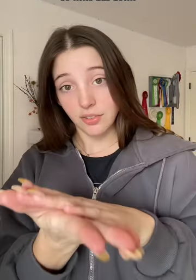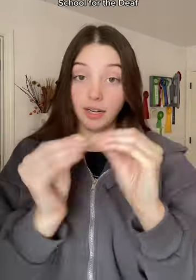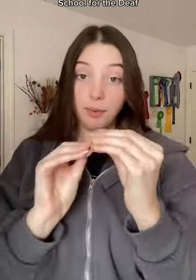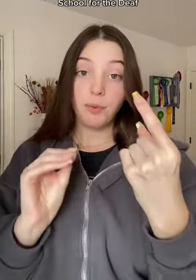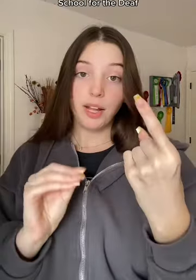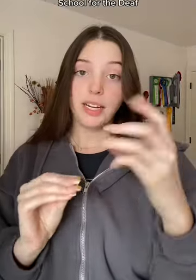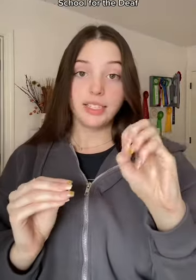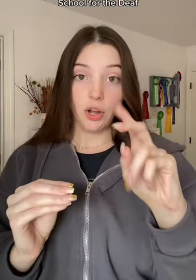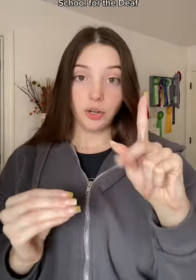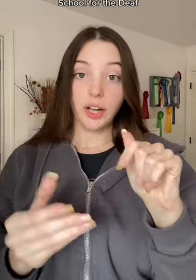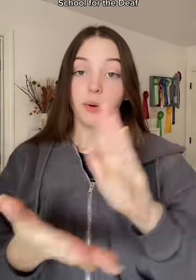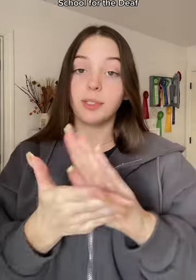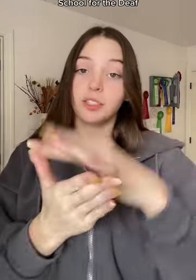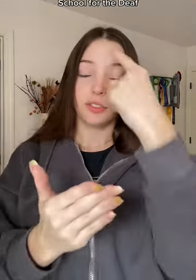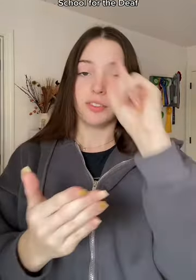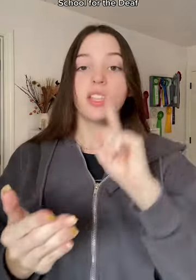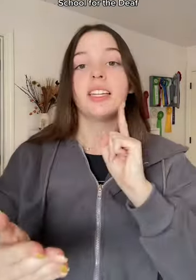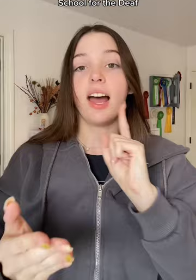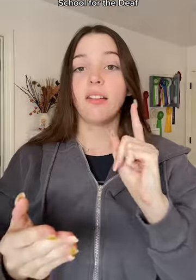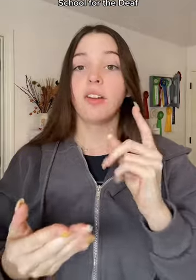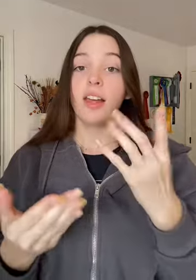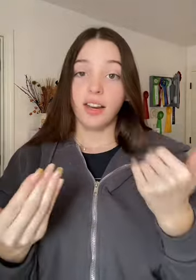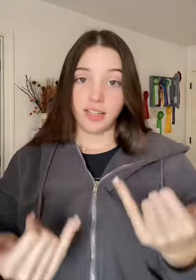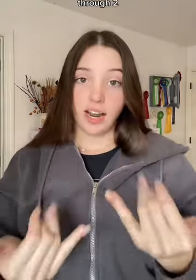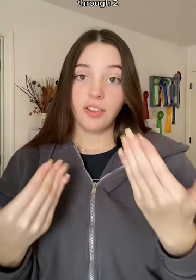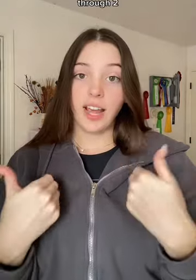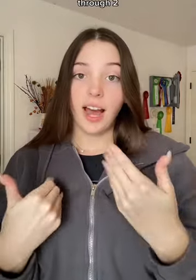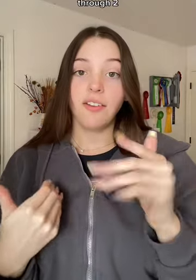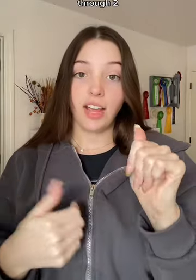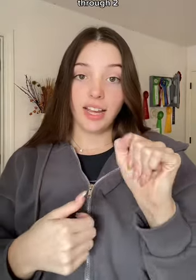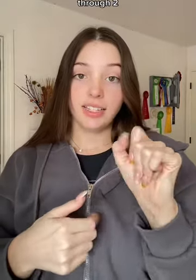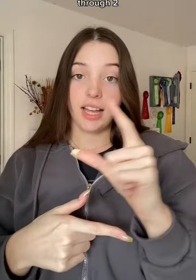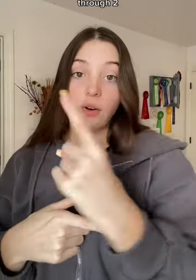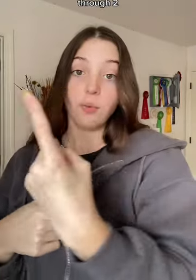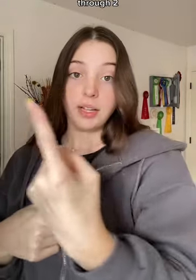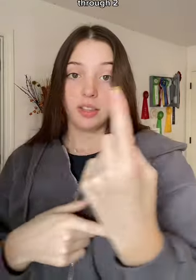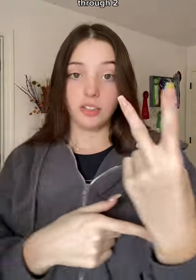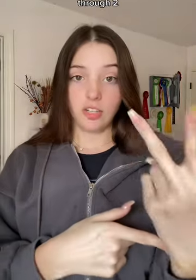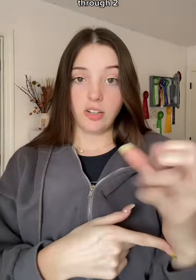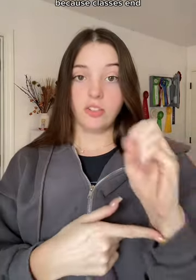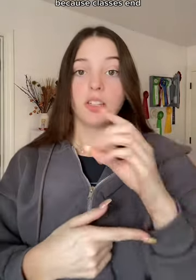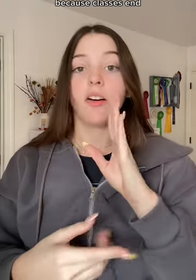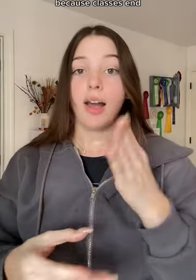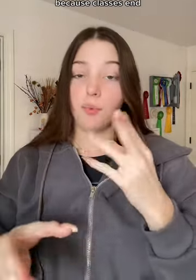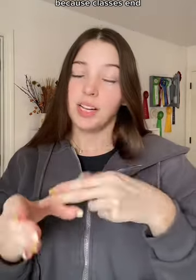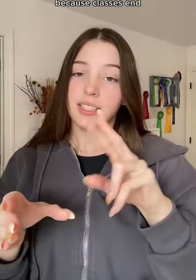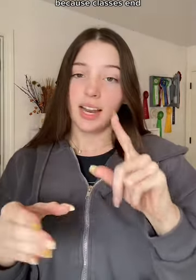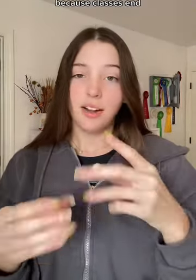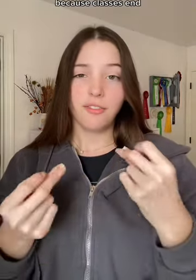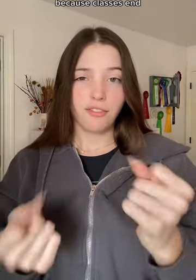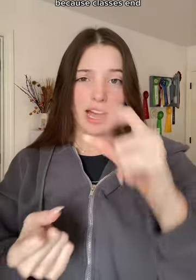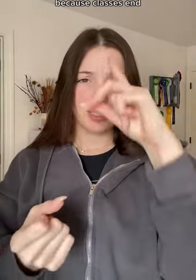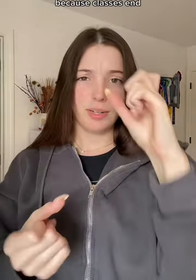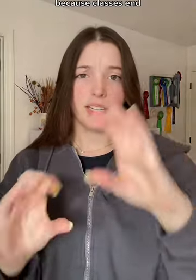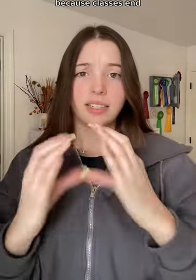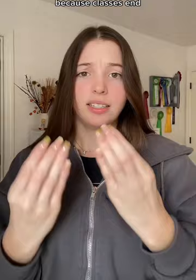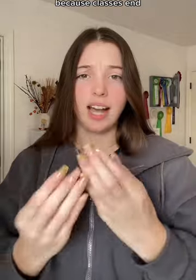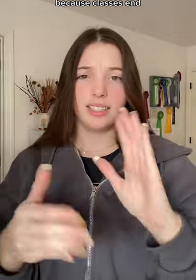number one is oklahoma school for the deaf now they have asl one through two so i would sign up fast because classes